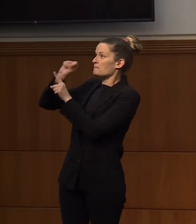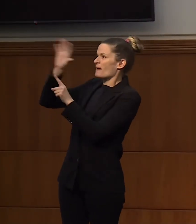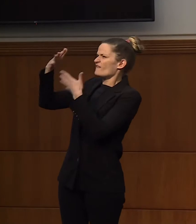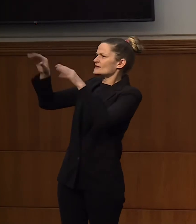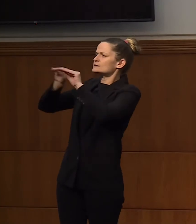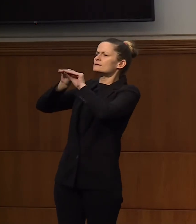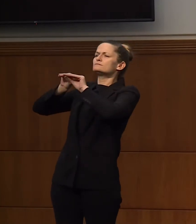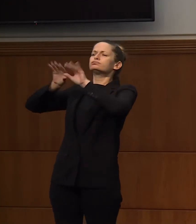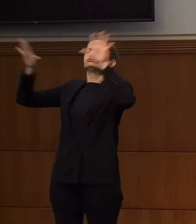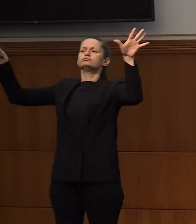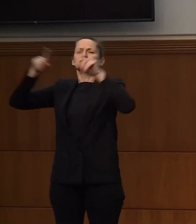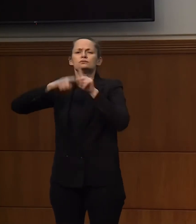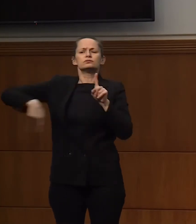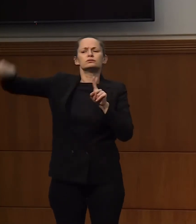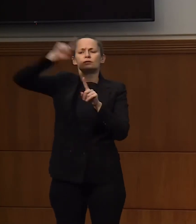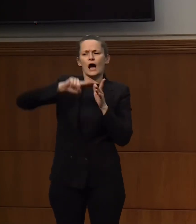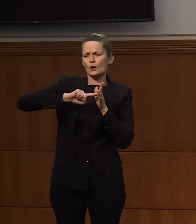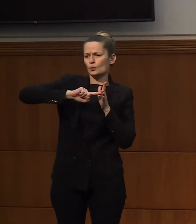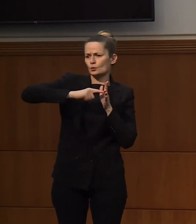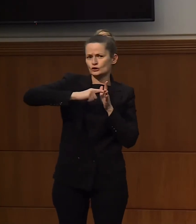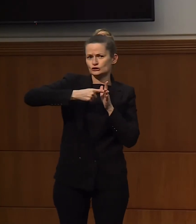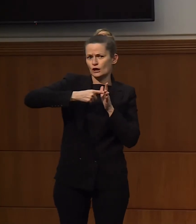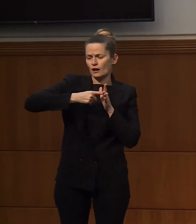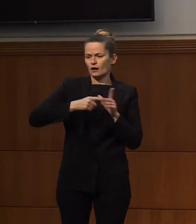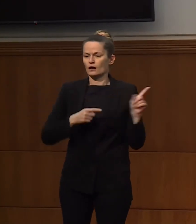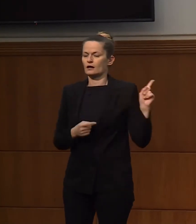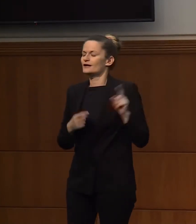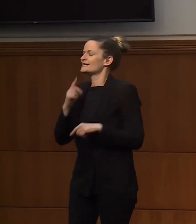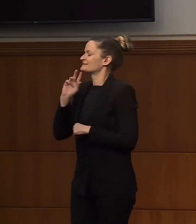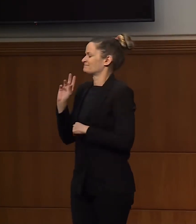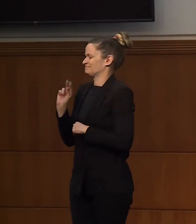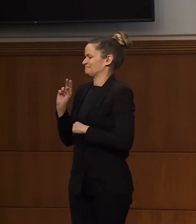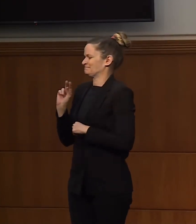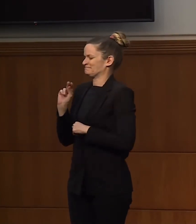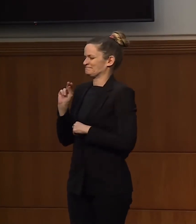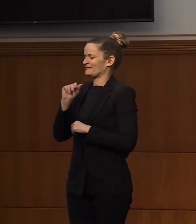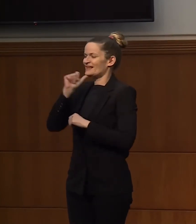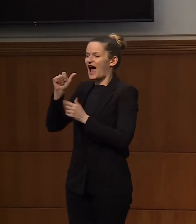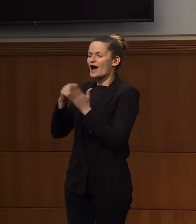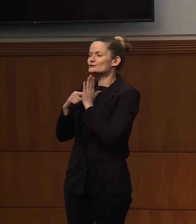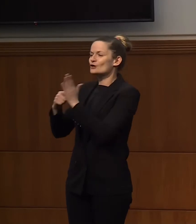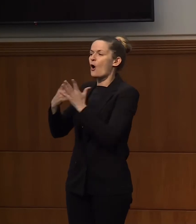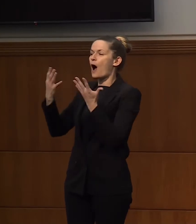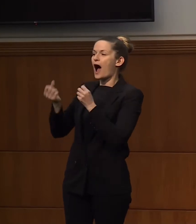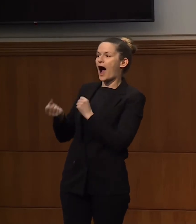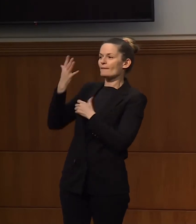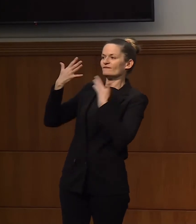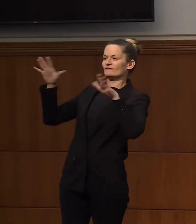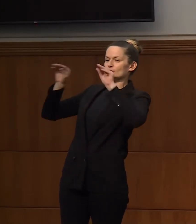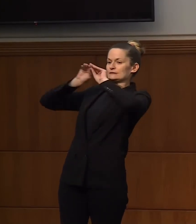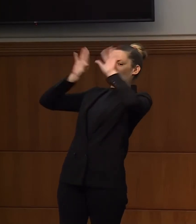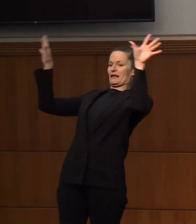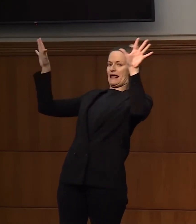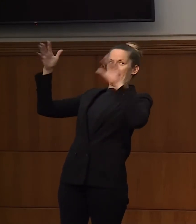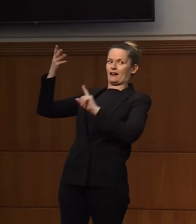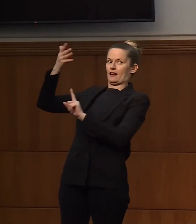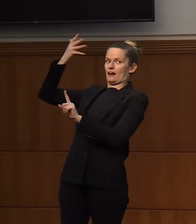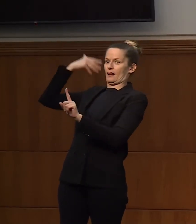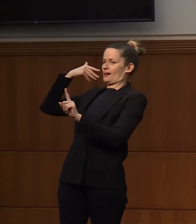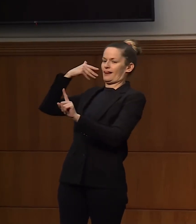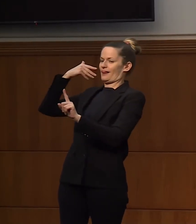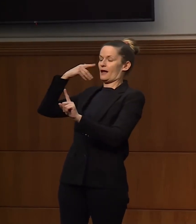It is not going to list the number sent out. It's just going to give you a result, an overall progress of the results